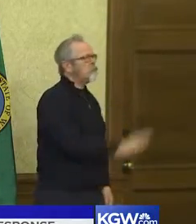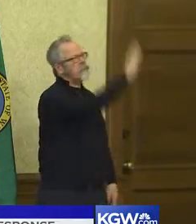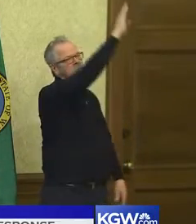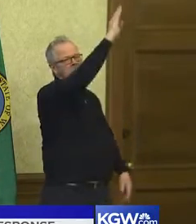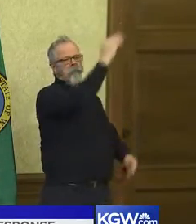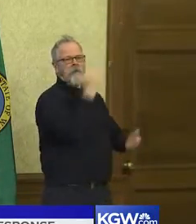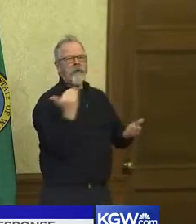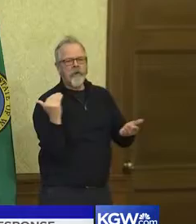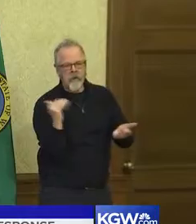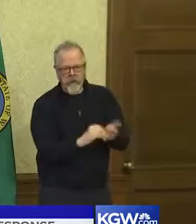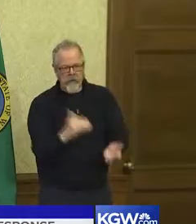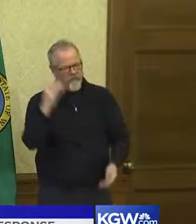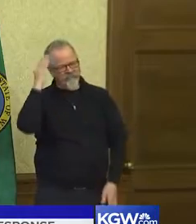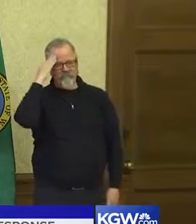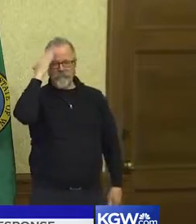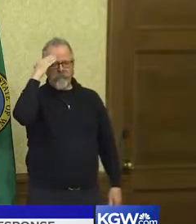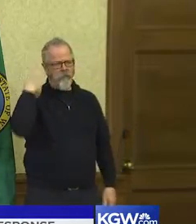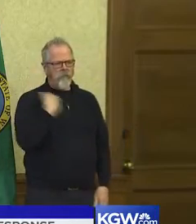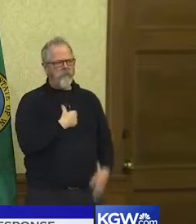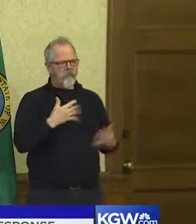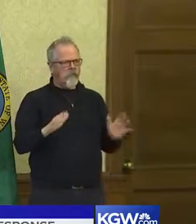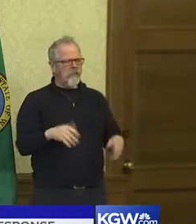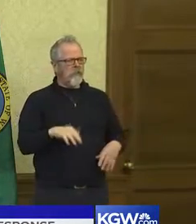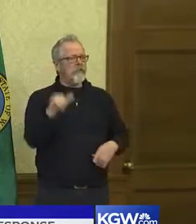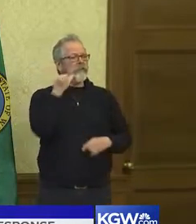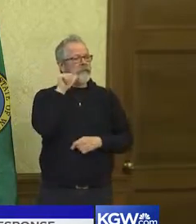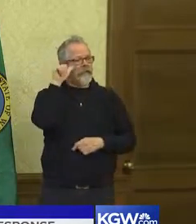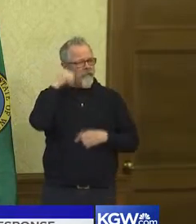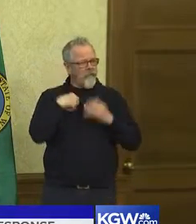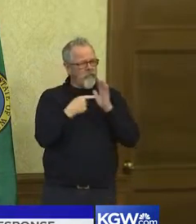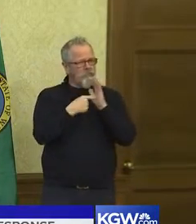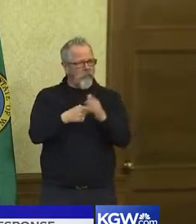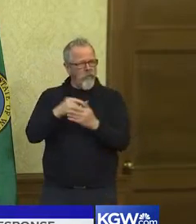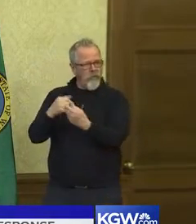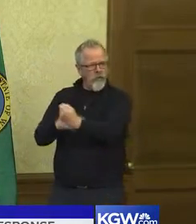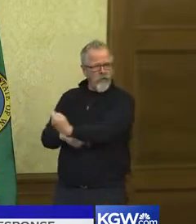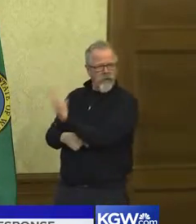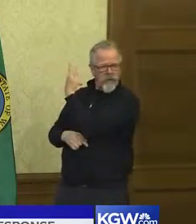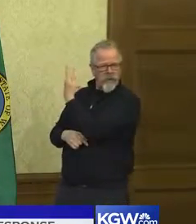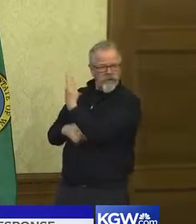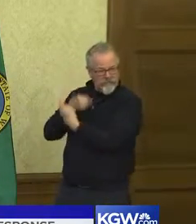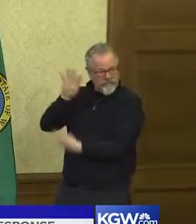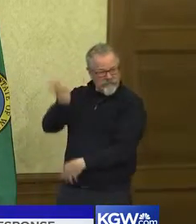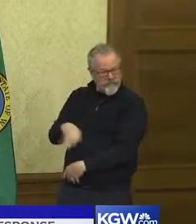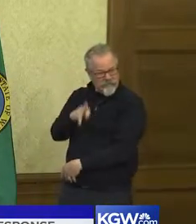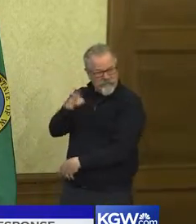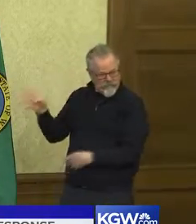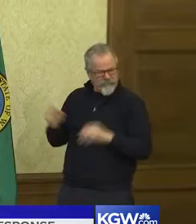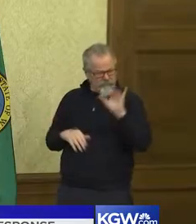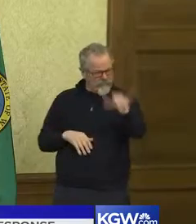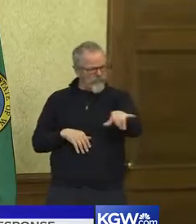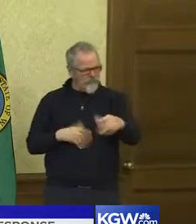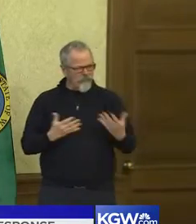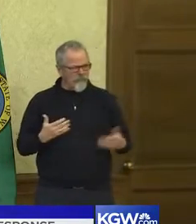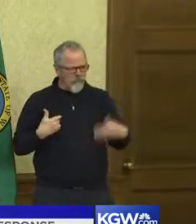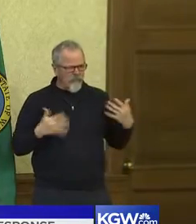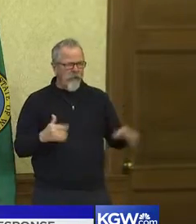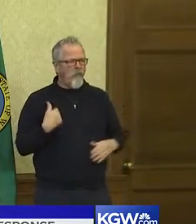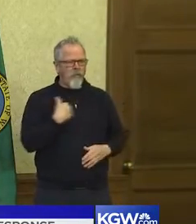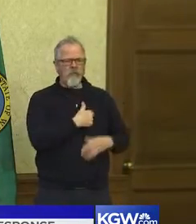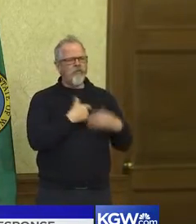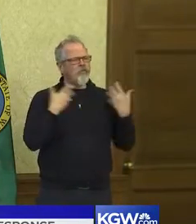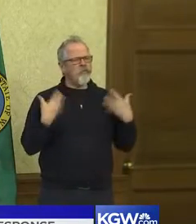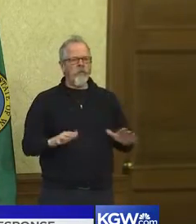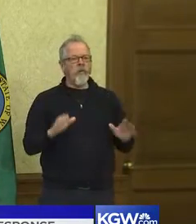demonstrate that. So we are not going to do that in the state of Washington. We're not going to allow fatalities to go back up. We're not going to allow this virus to